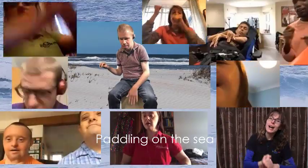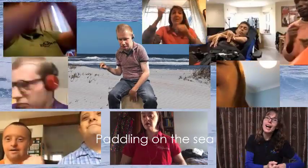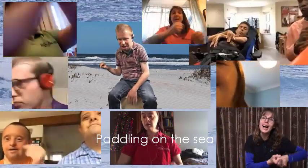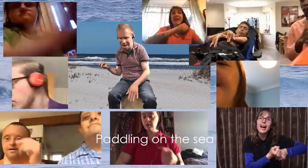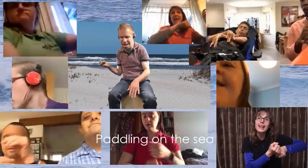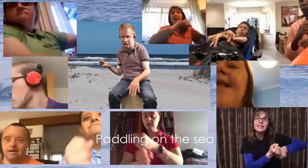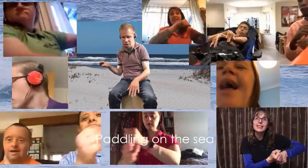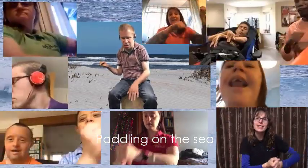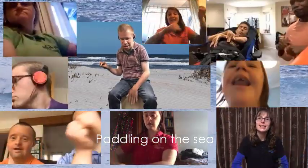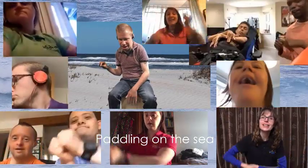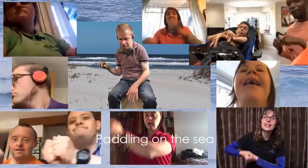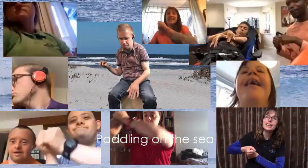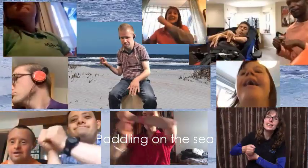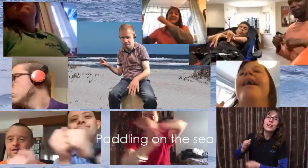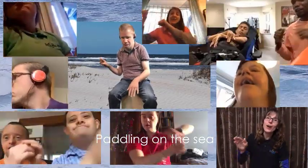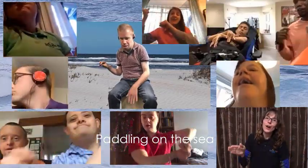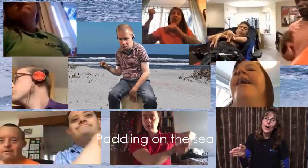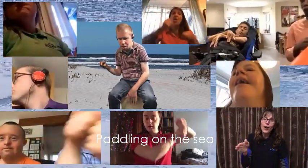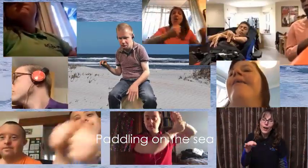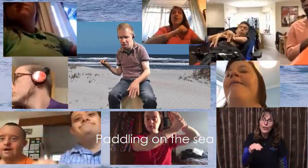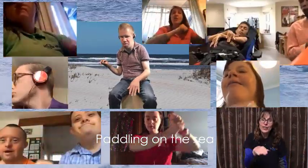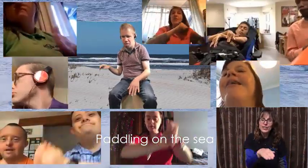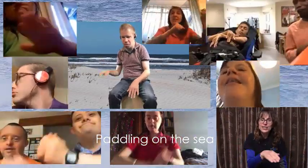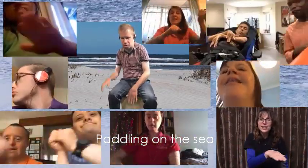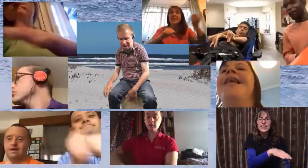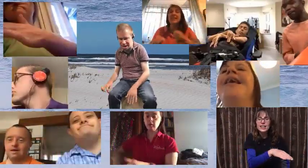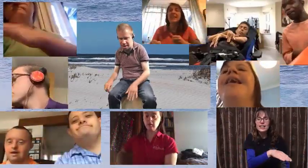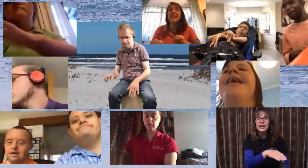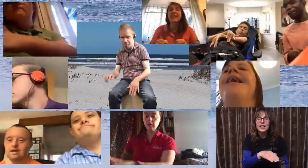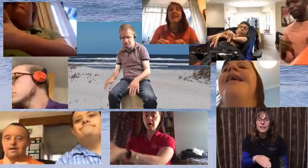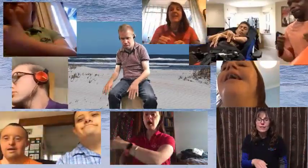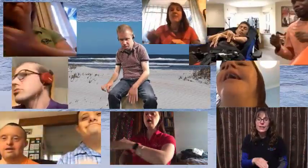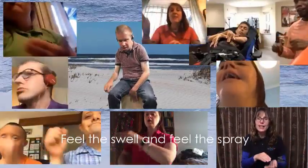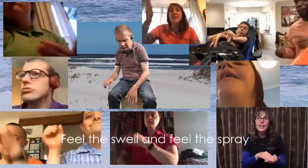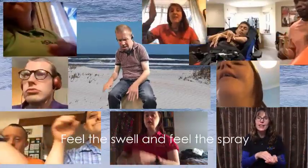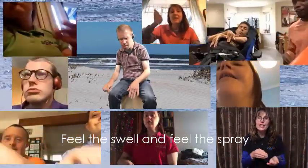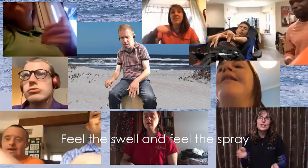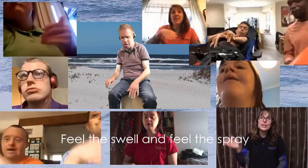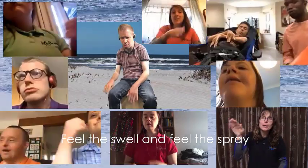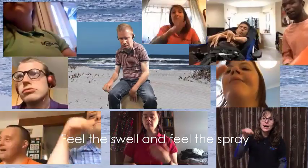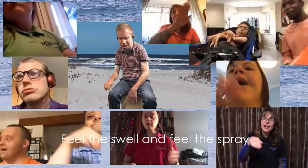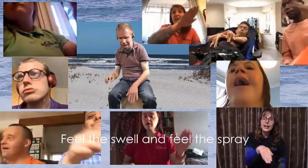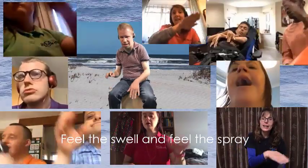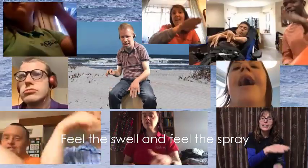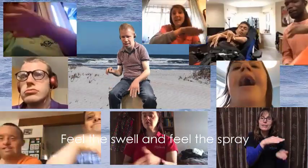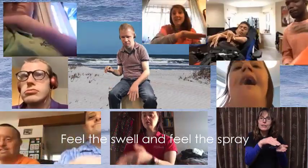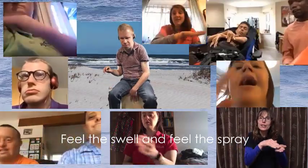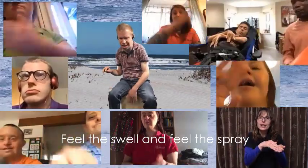paddling on the sea. Feel the